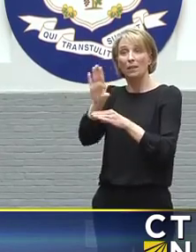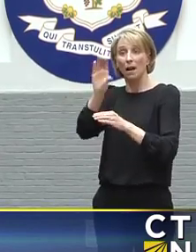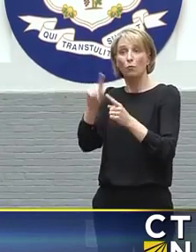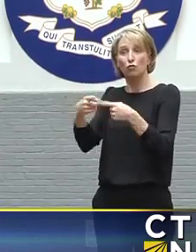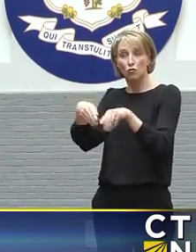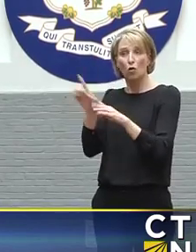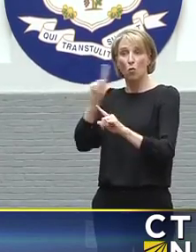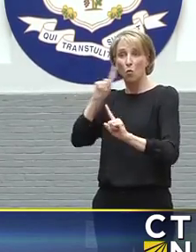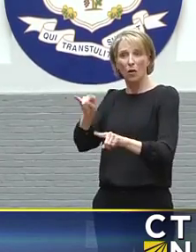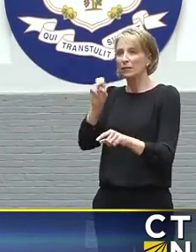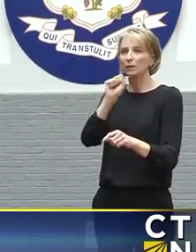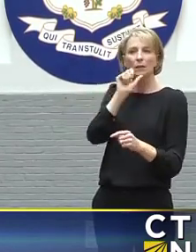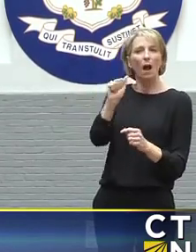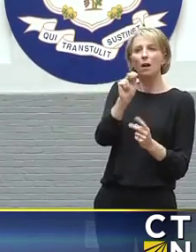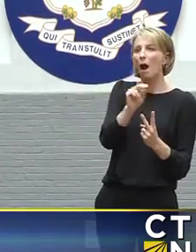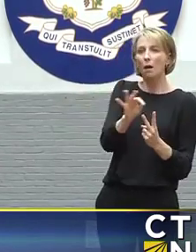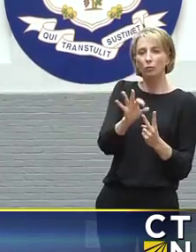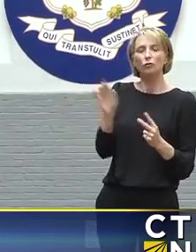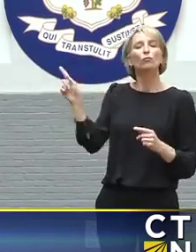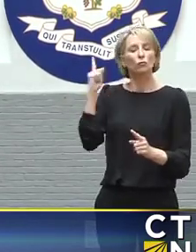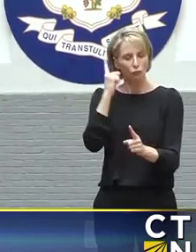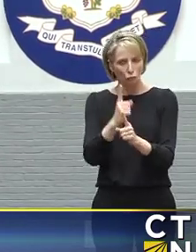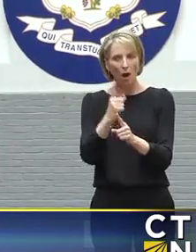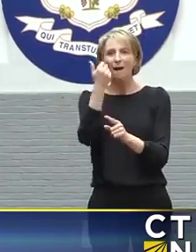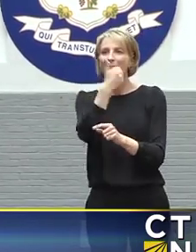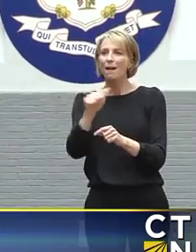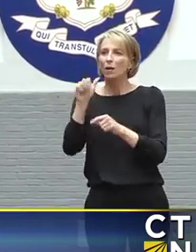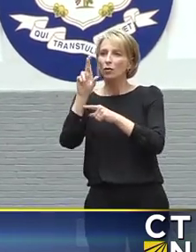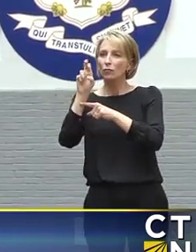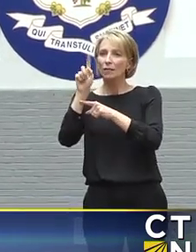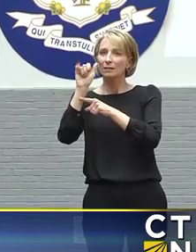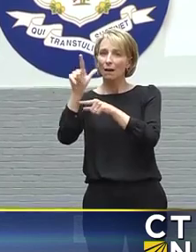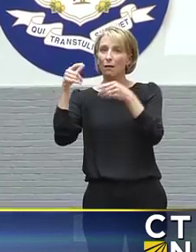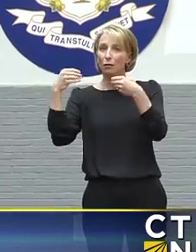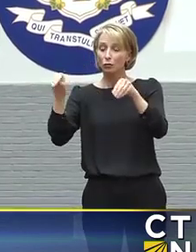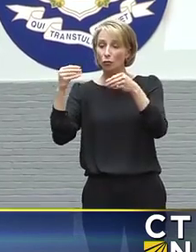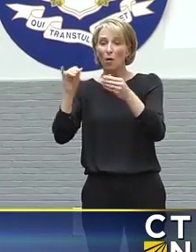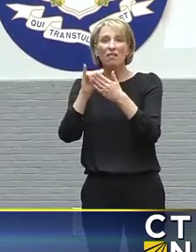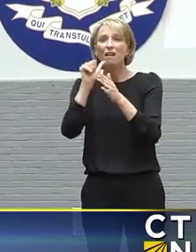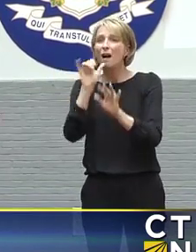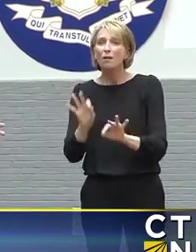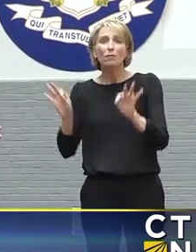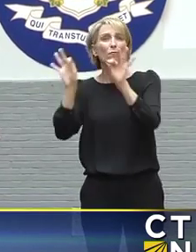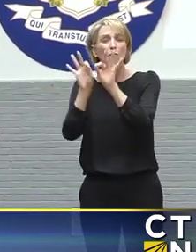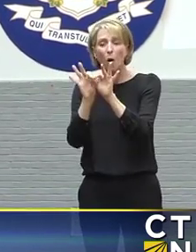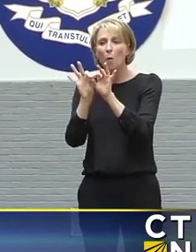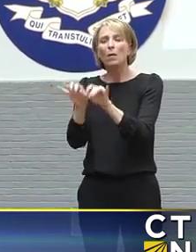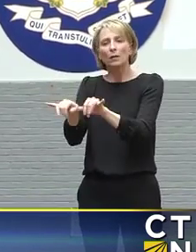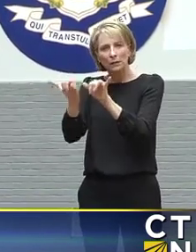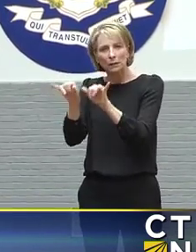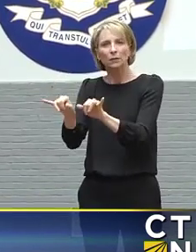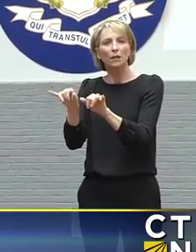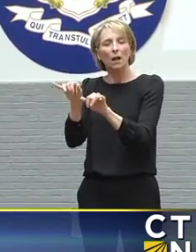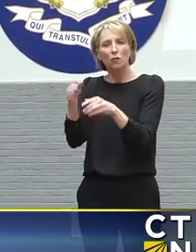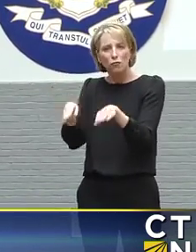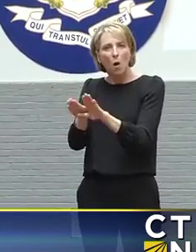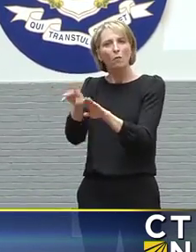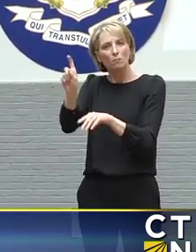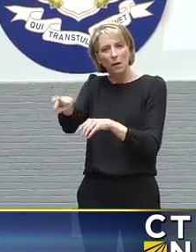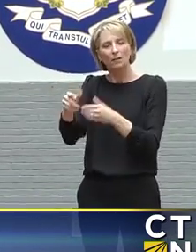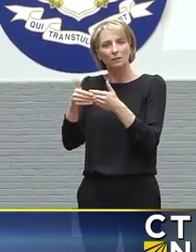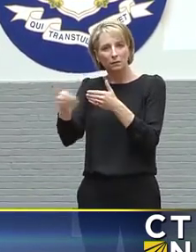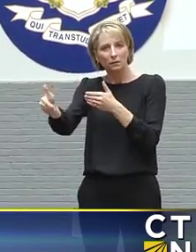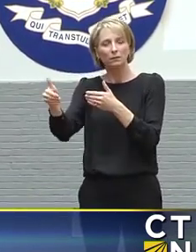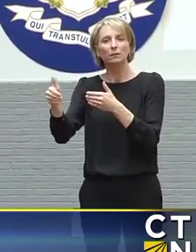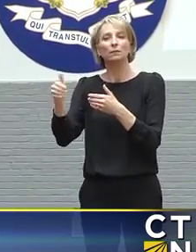you those retail stores that are non-essential do not open. Anybody stay at home. I'm talking to all